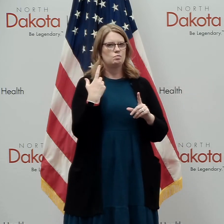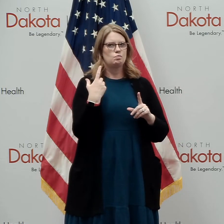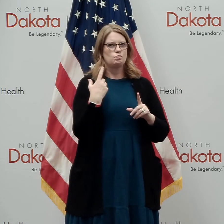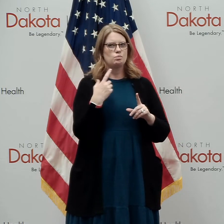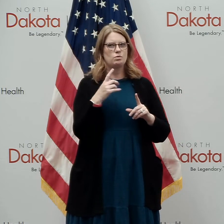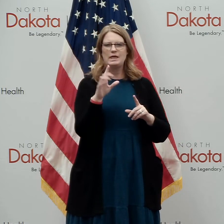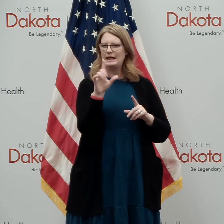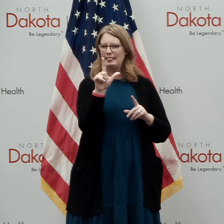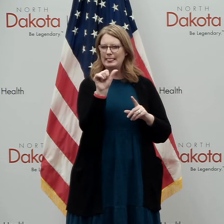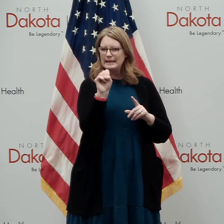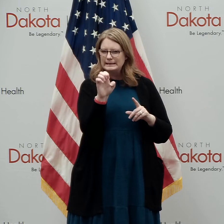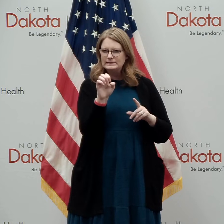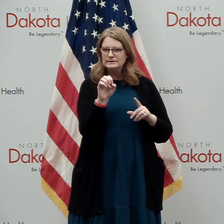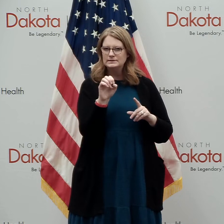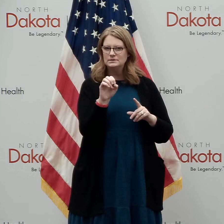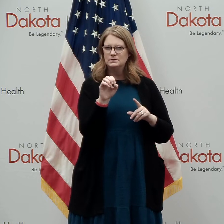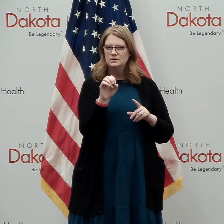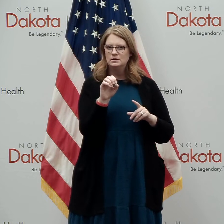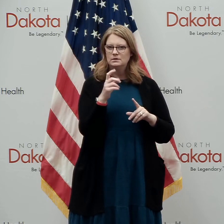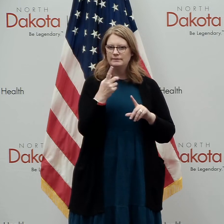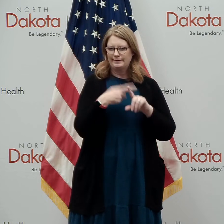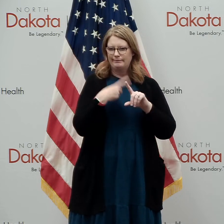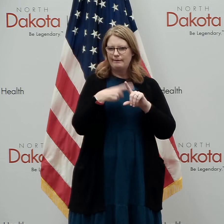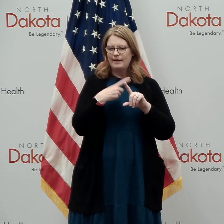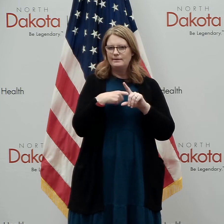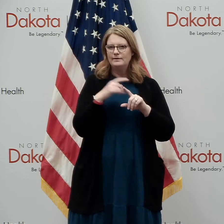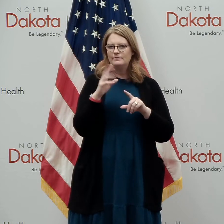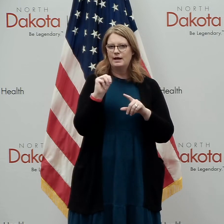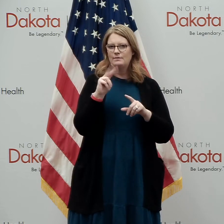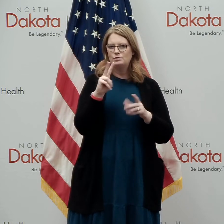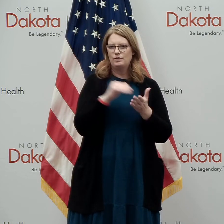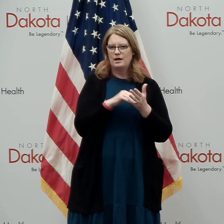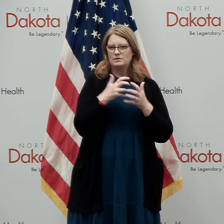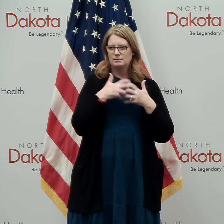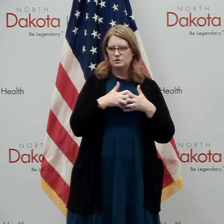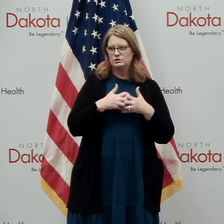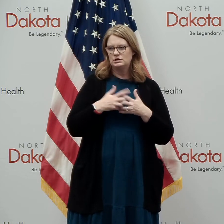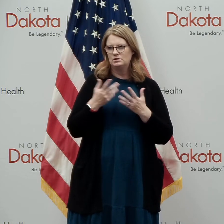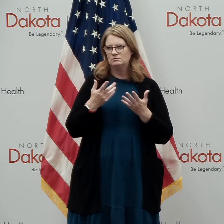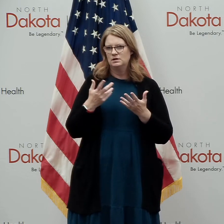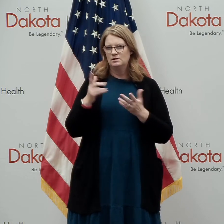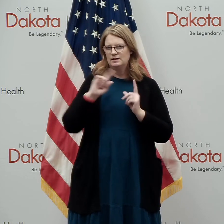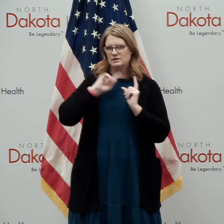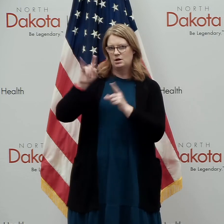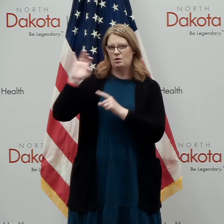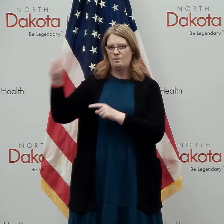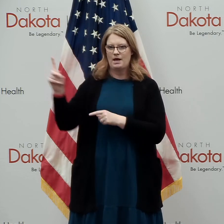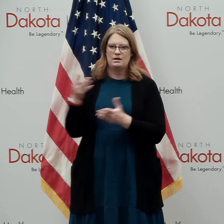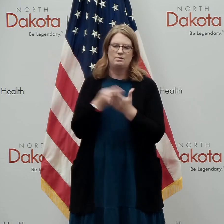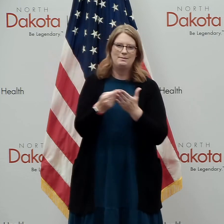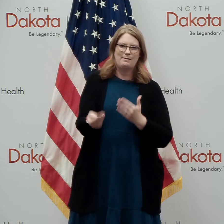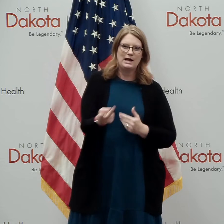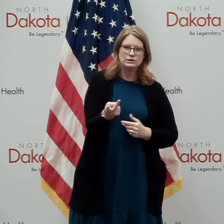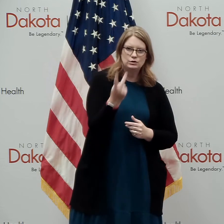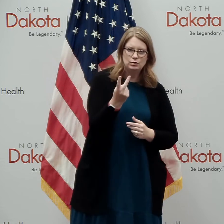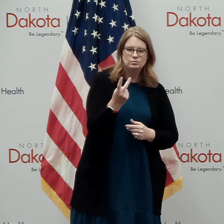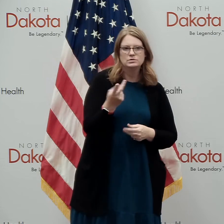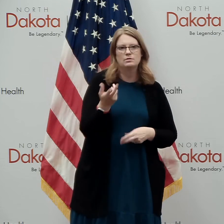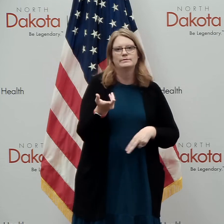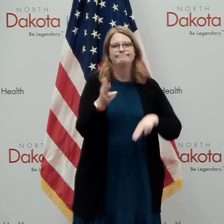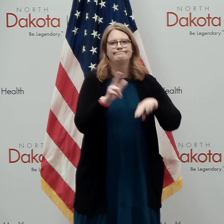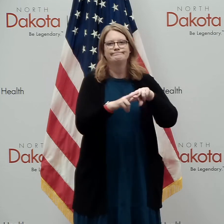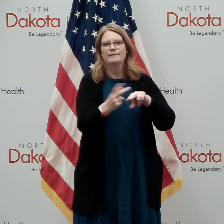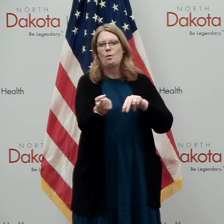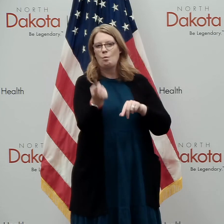a lease of one M2000 machine that's going to go back, and then 2 that have been purchased, and so then we'll be net 1 up,